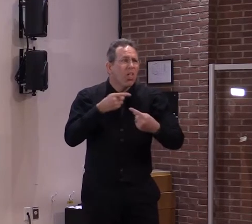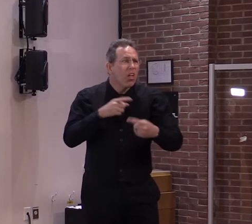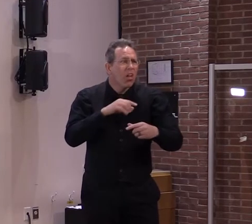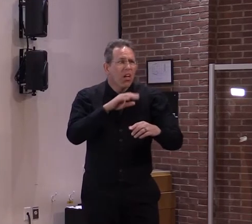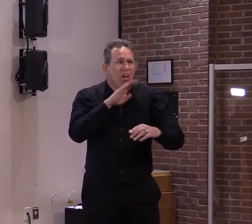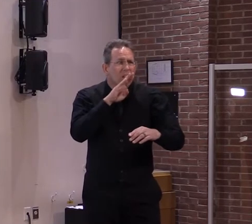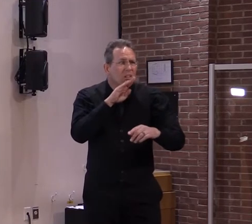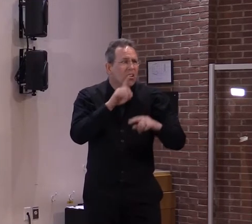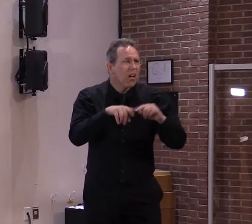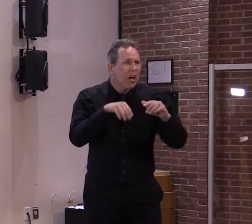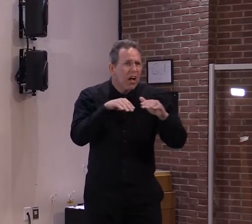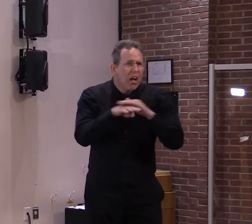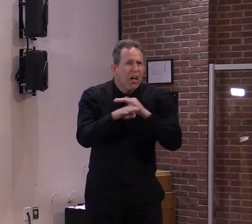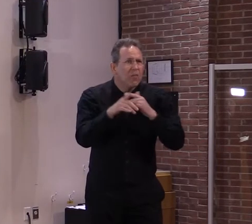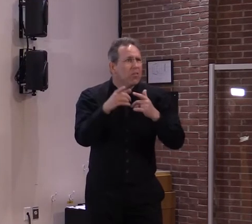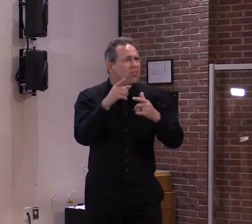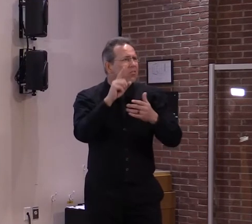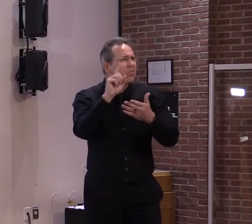up for a typical clinic,